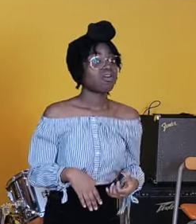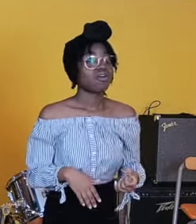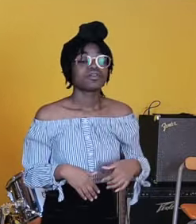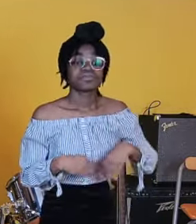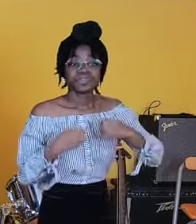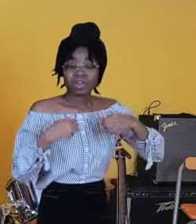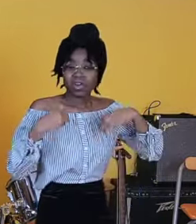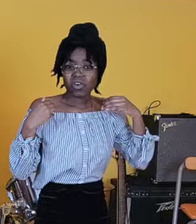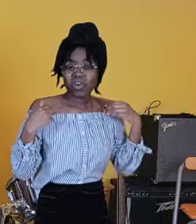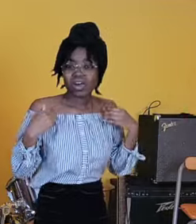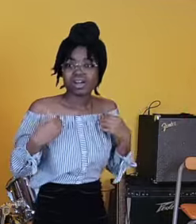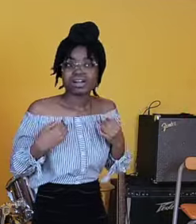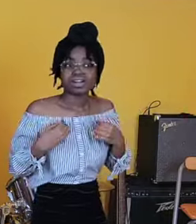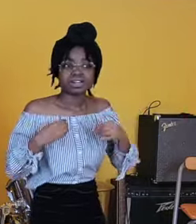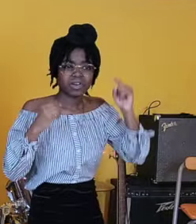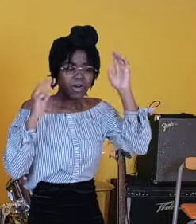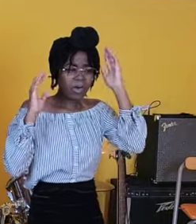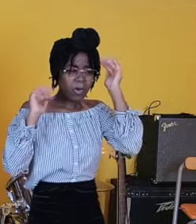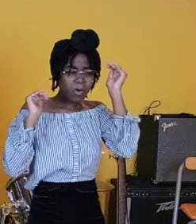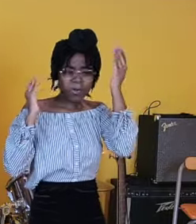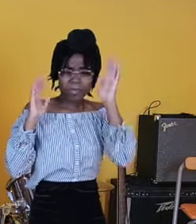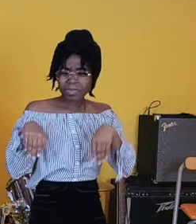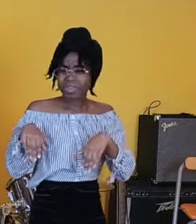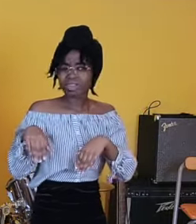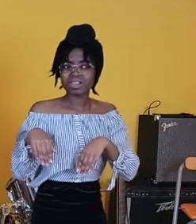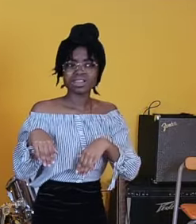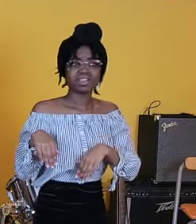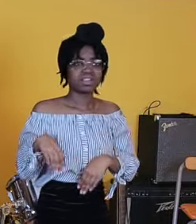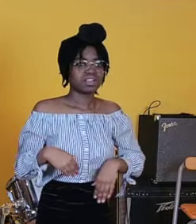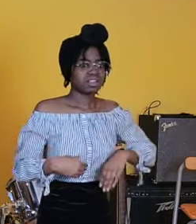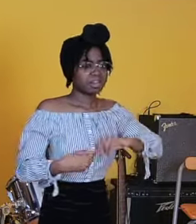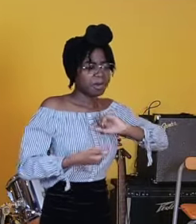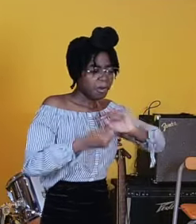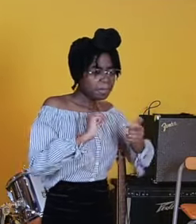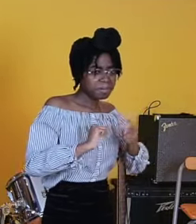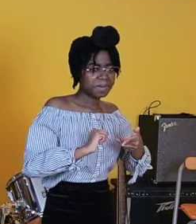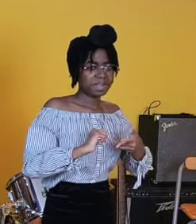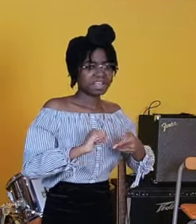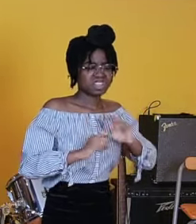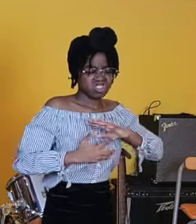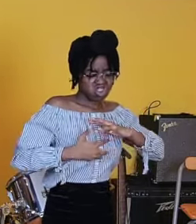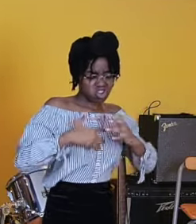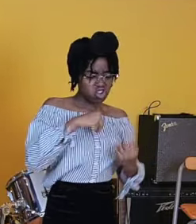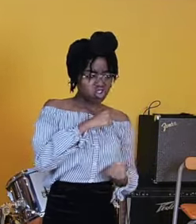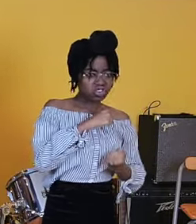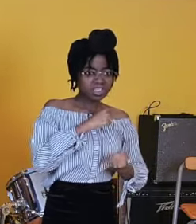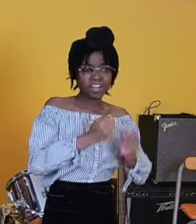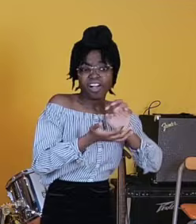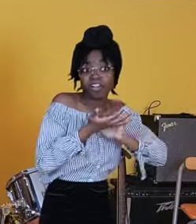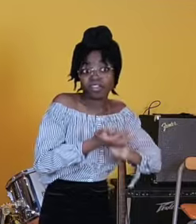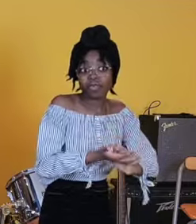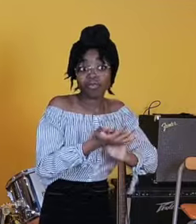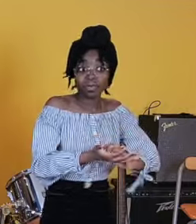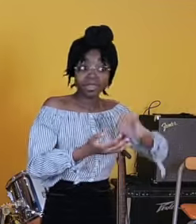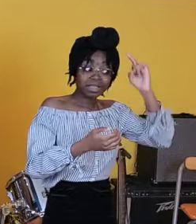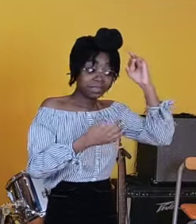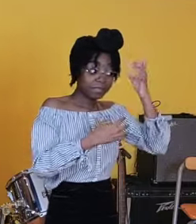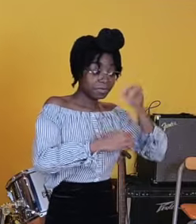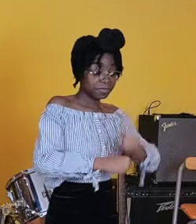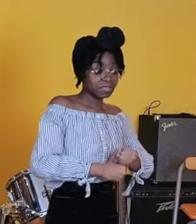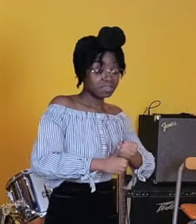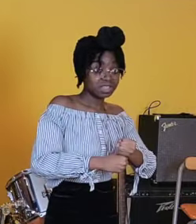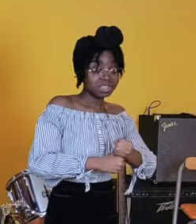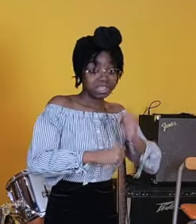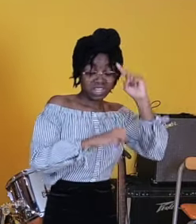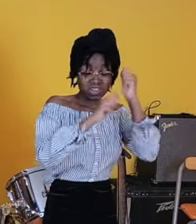to allow depression or disappointment or distrust to crush their faith and their devotion to God and their faith in